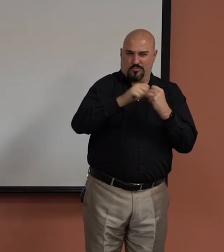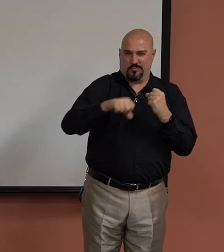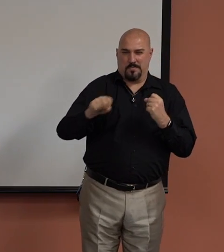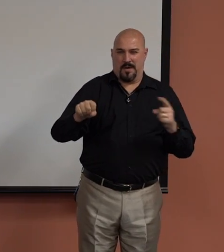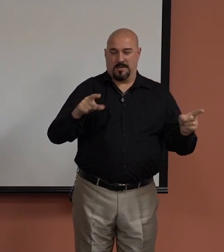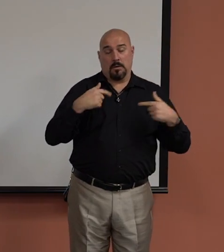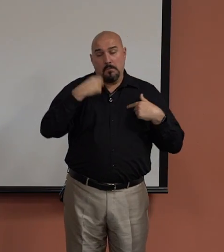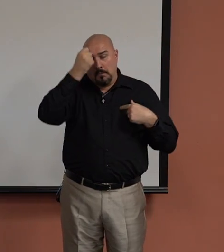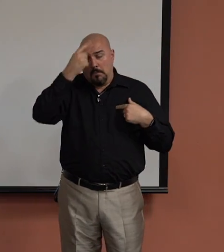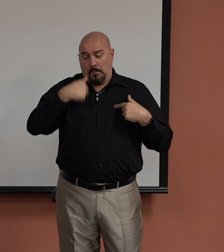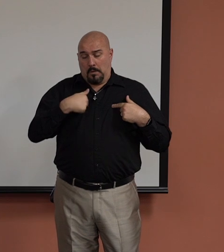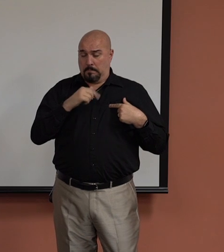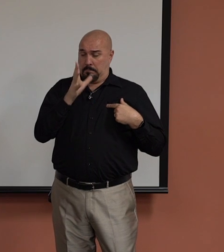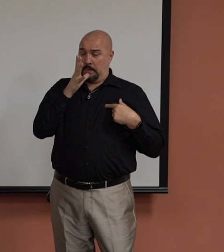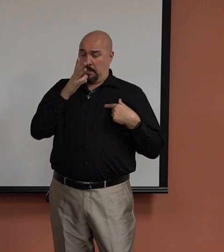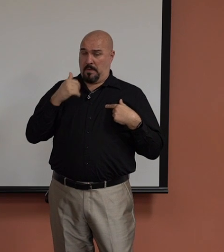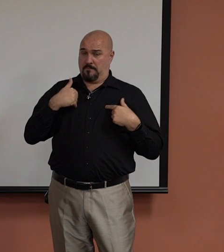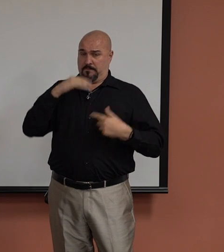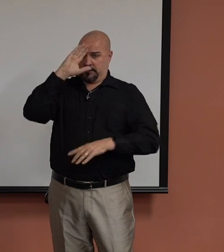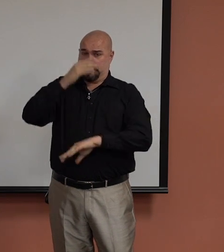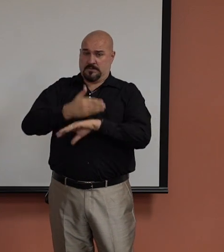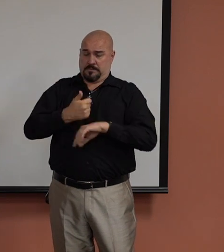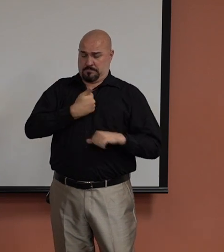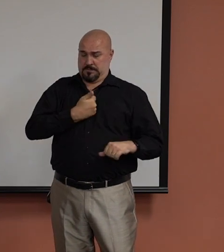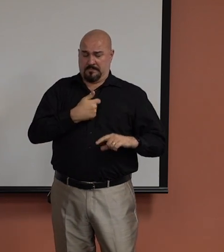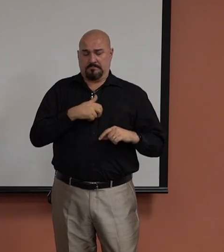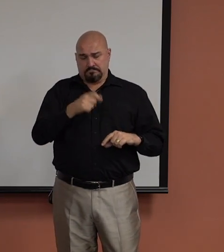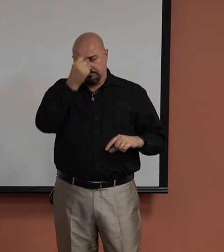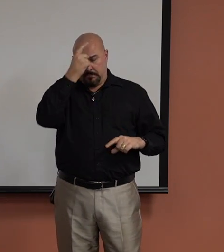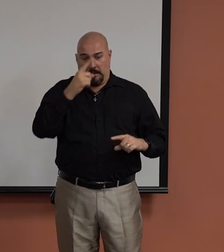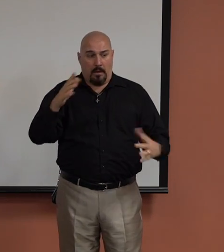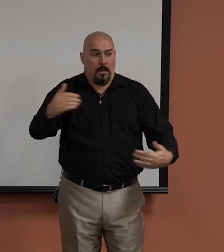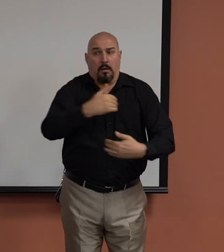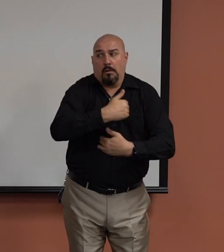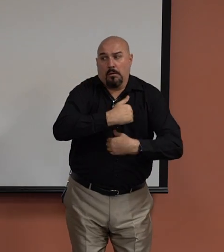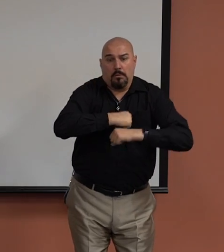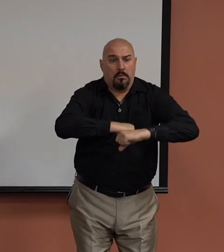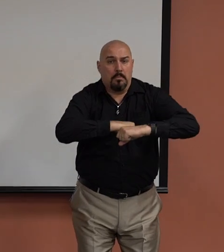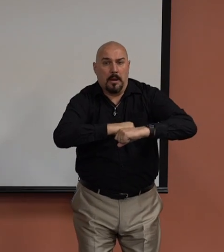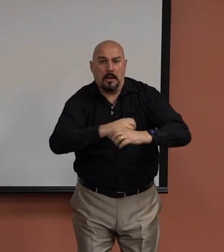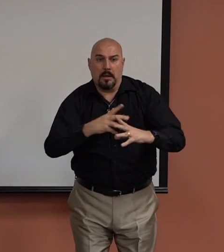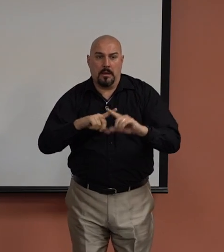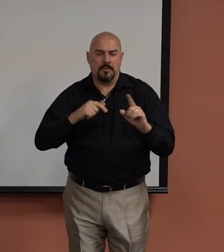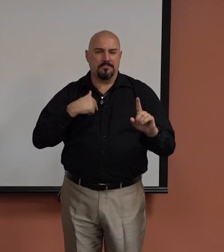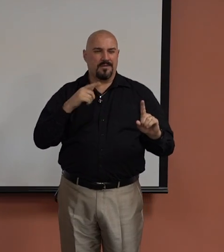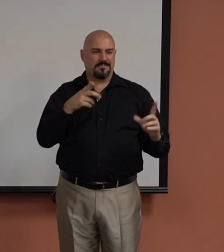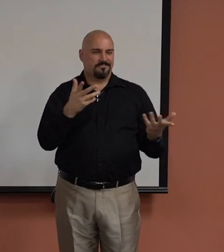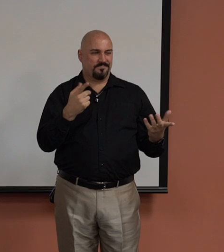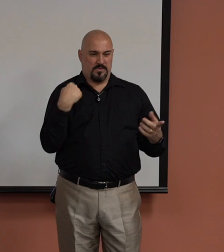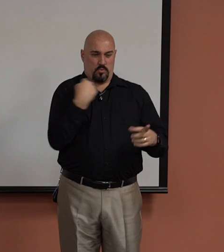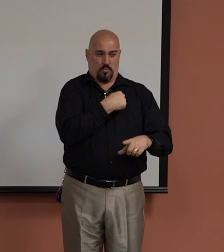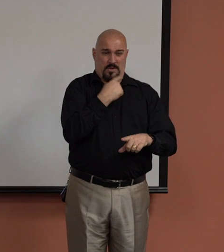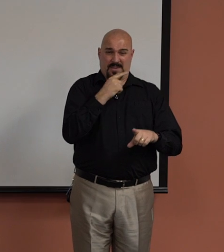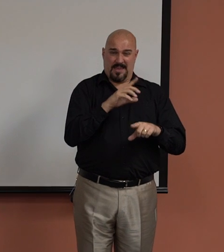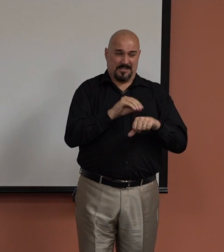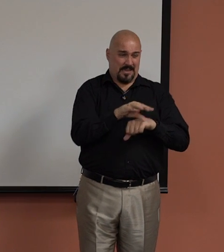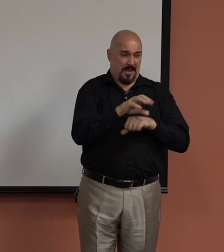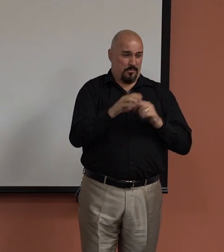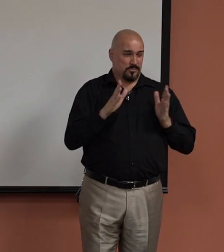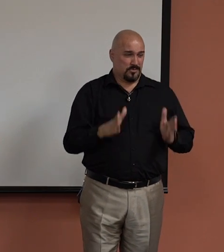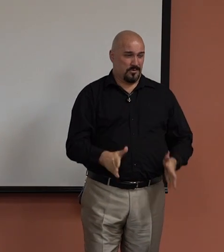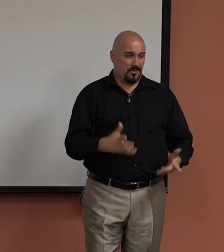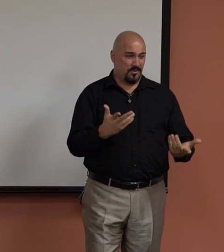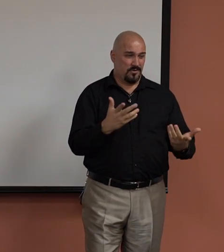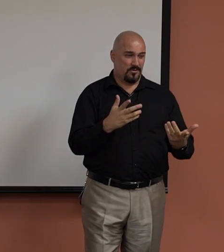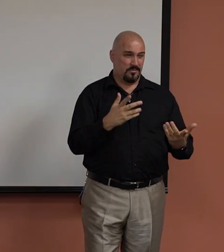where maybe this may be, you know, part of the job of the counselors, or we're just EWT, but you know, those are just one of the fears that we